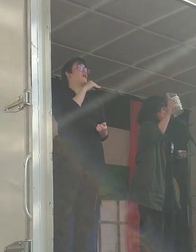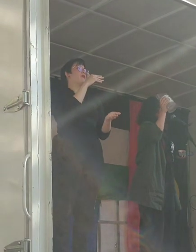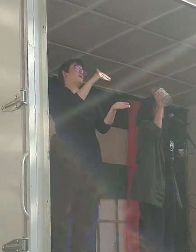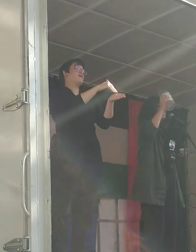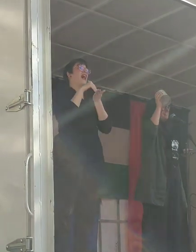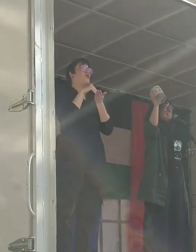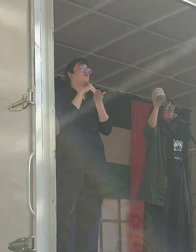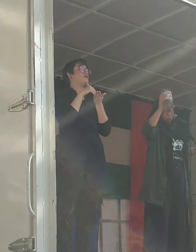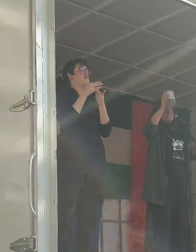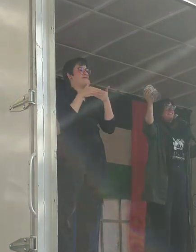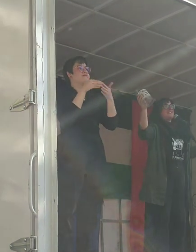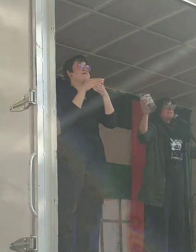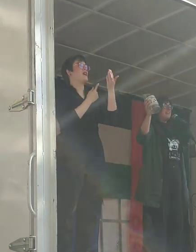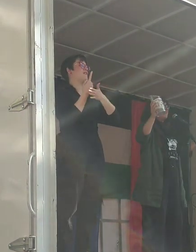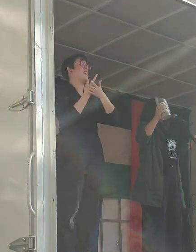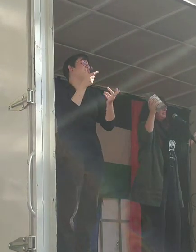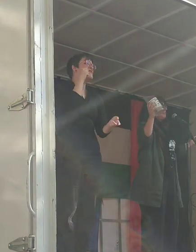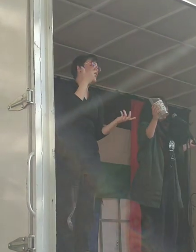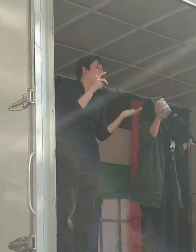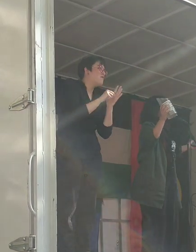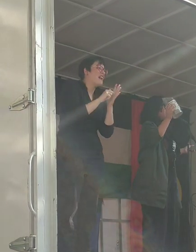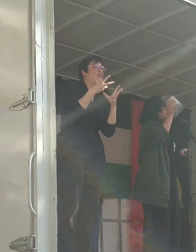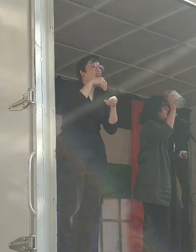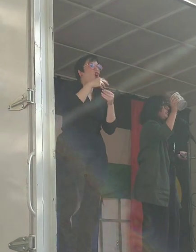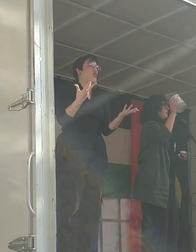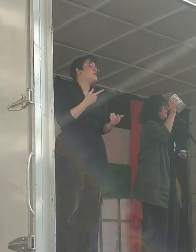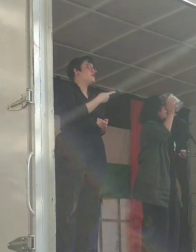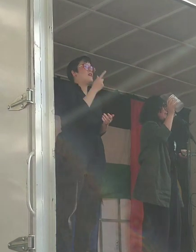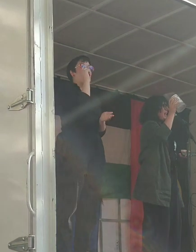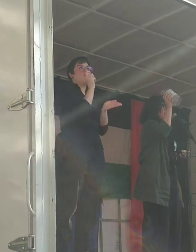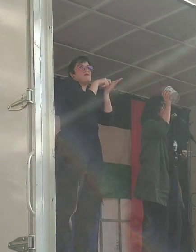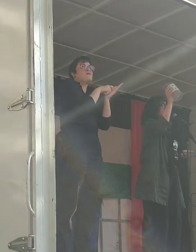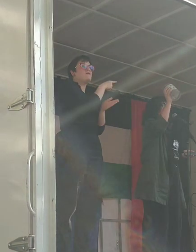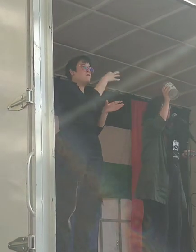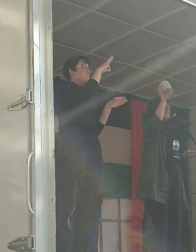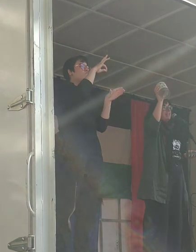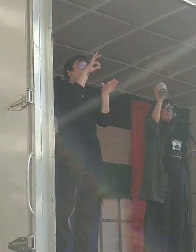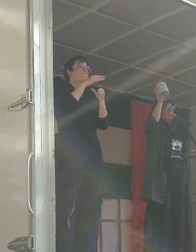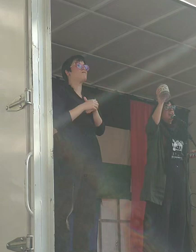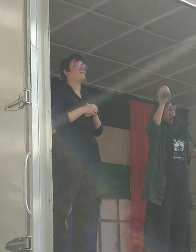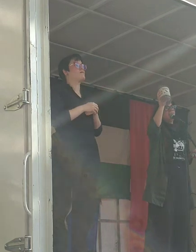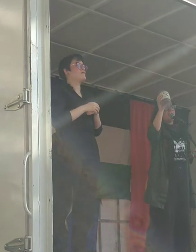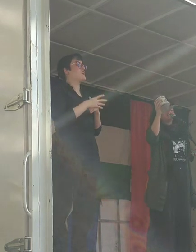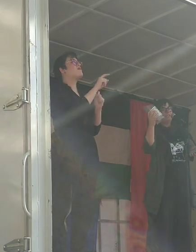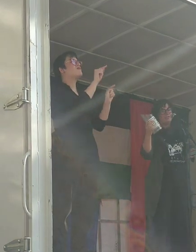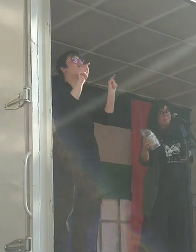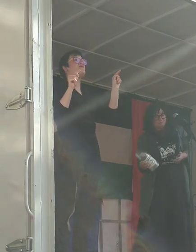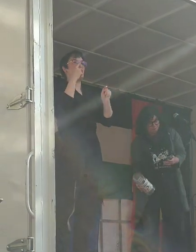these events. This isn't, this costs money, activism costs money, so chip in where you can to people with